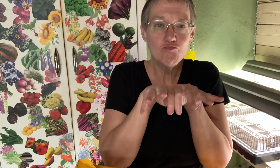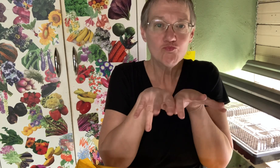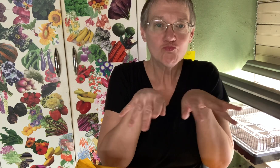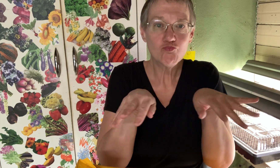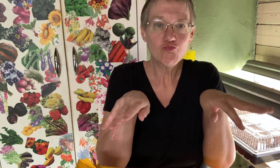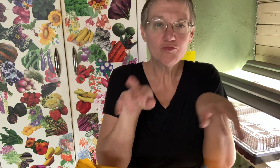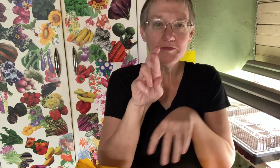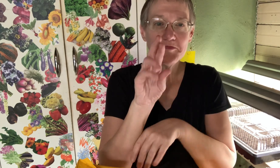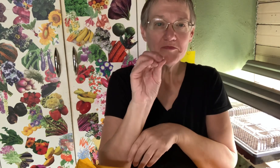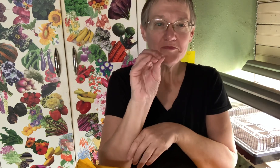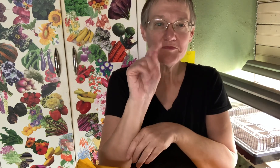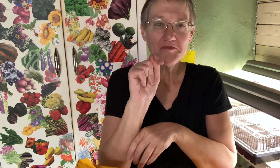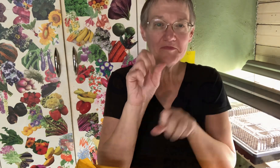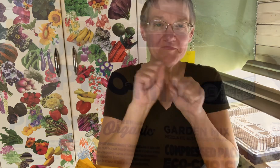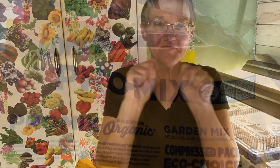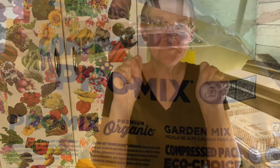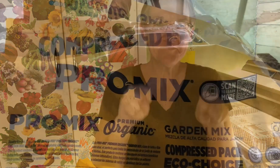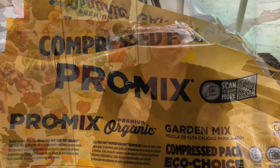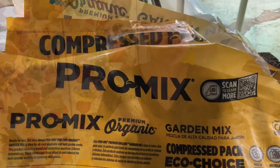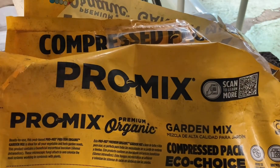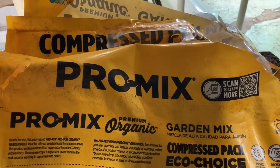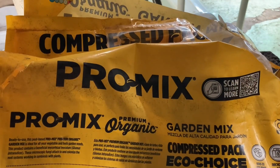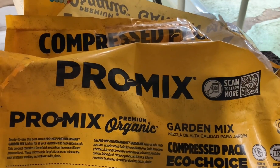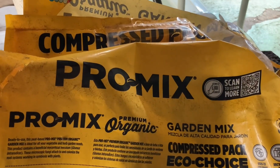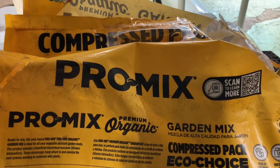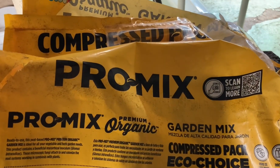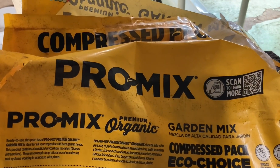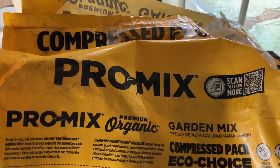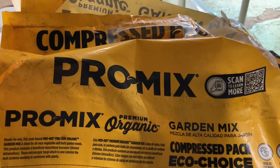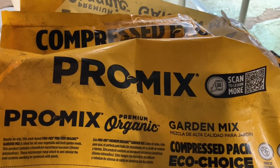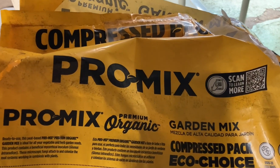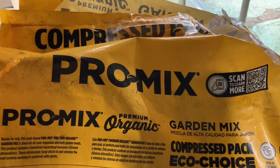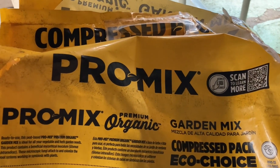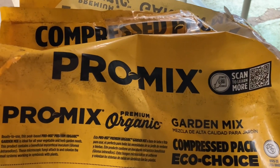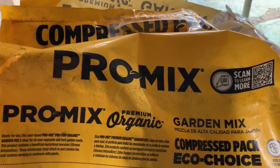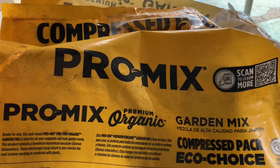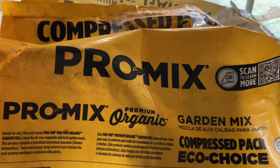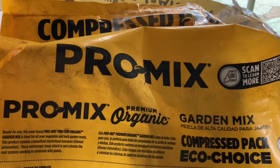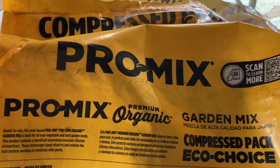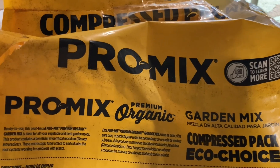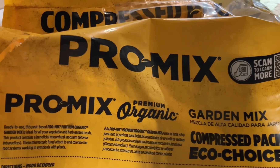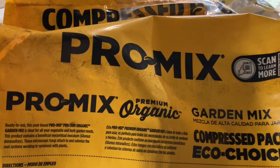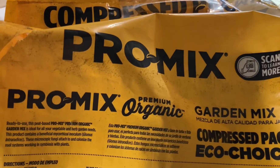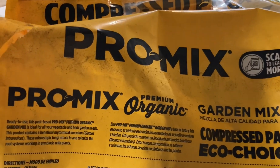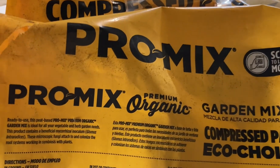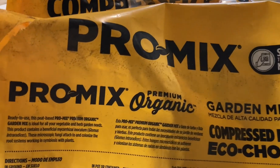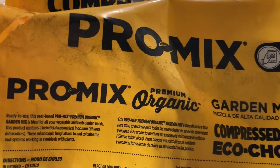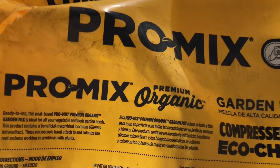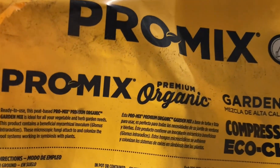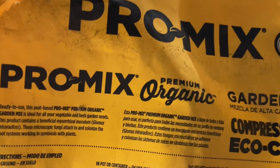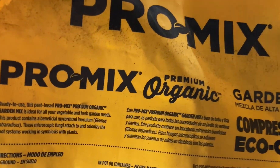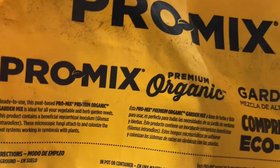It helps to inoculate the soil and it helps the root system.